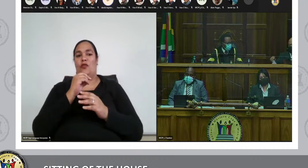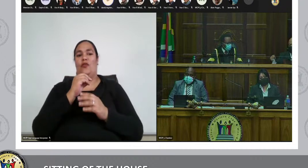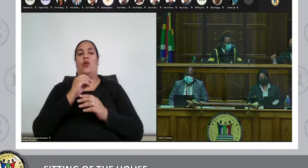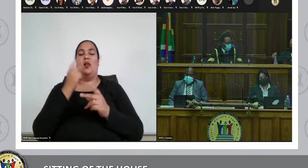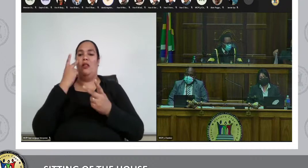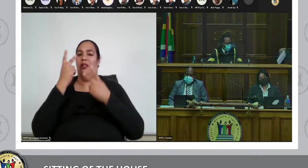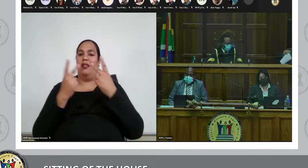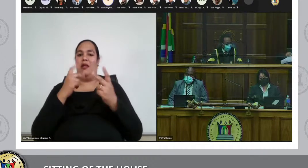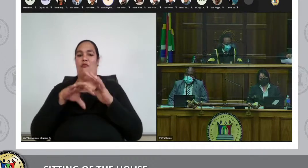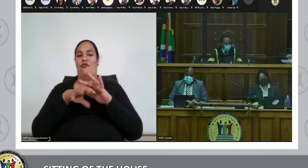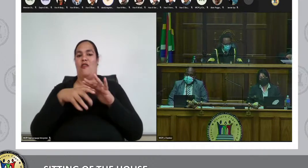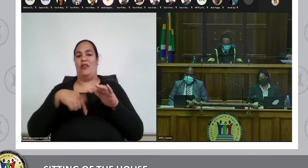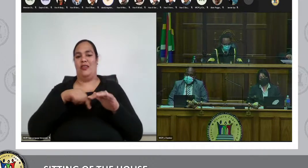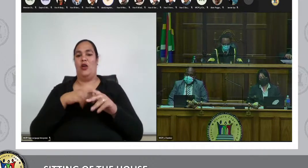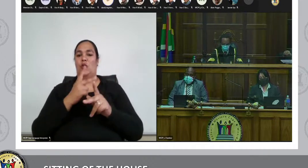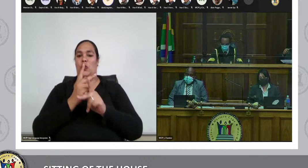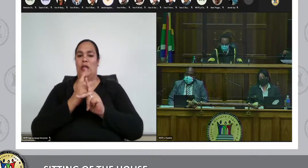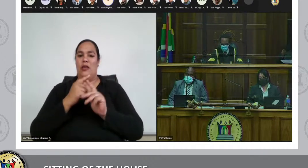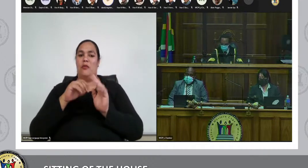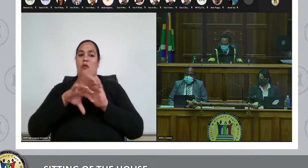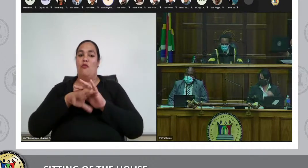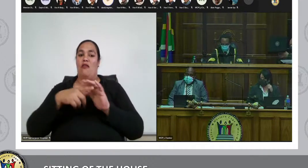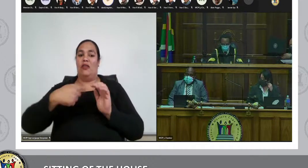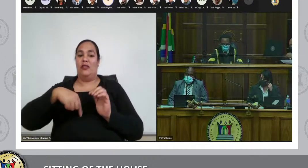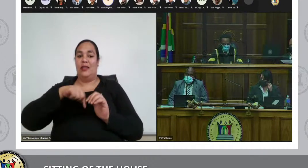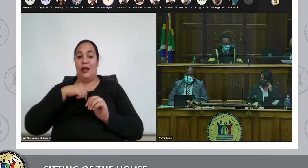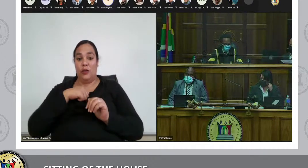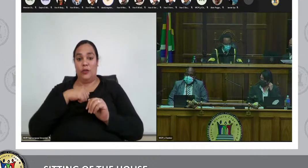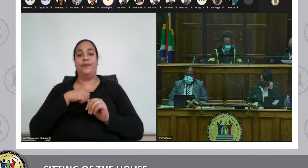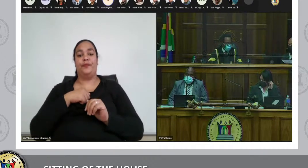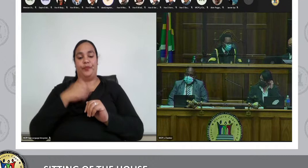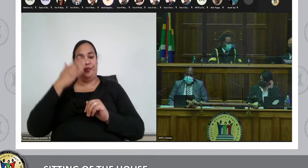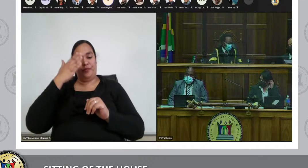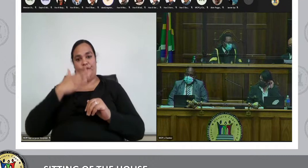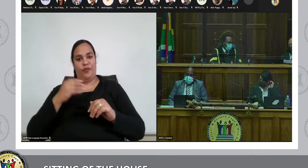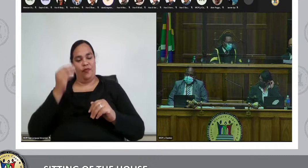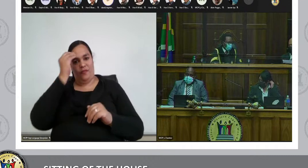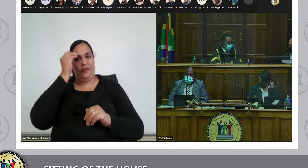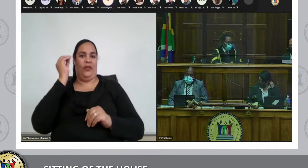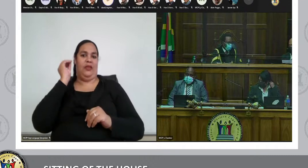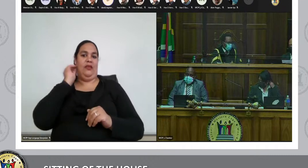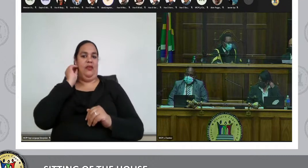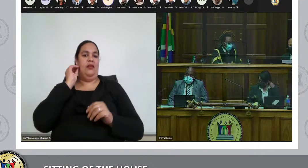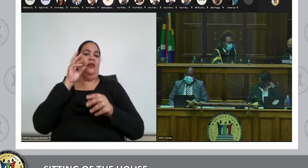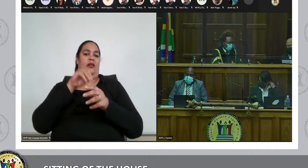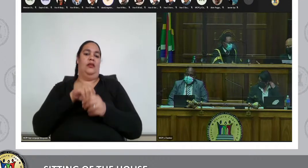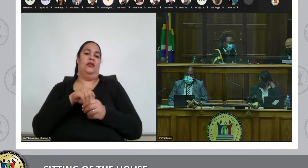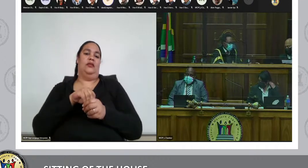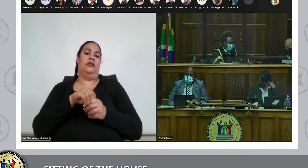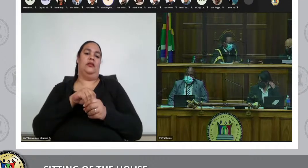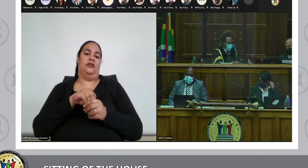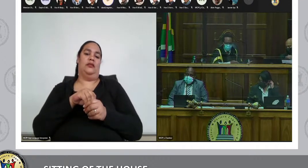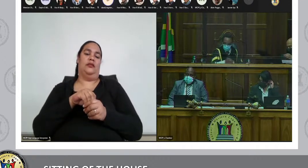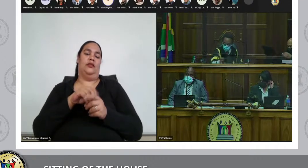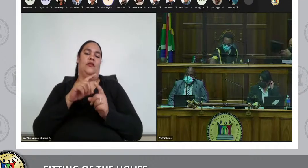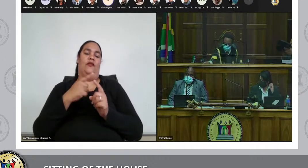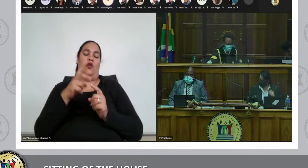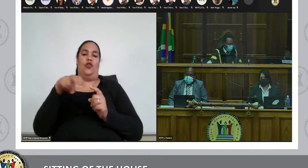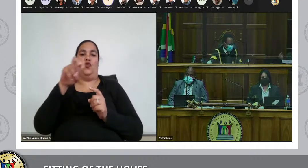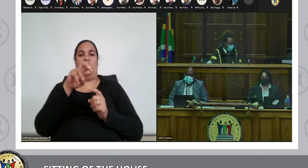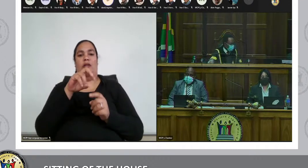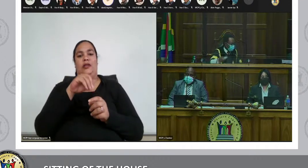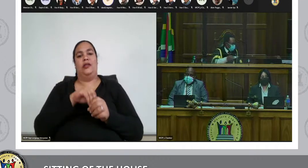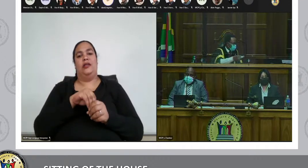in our province to keep our province front of mind amongst tourists